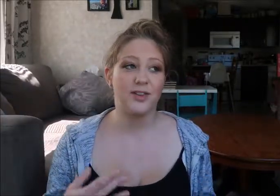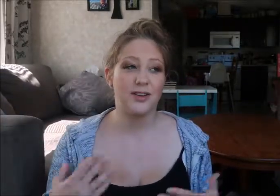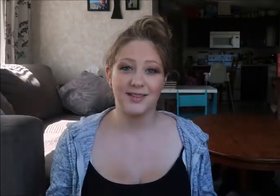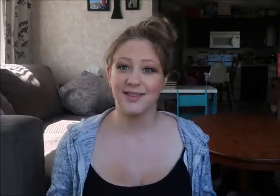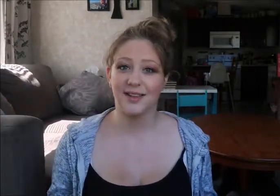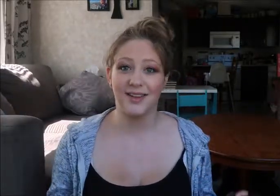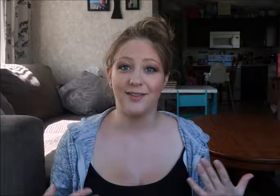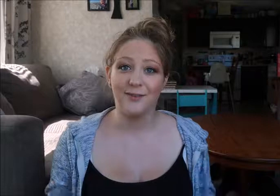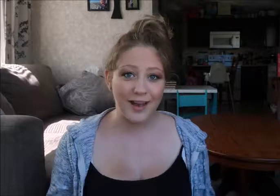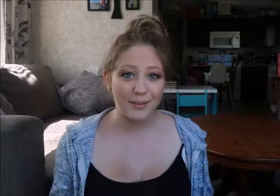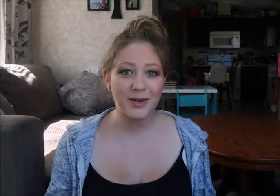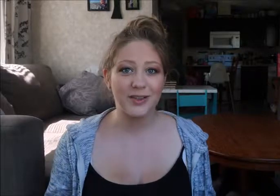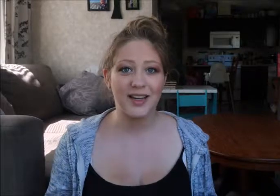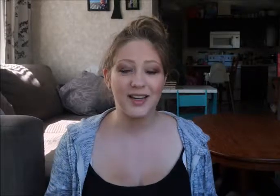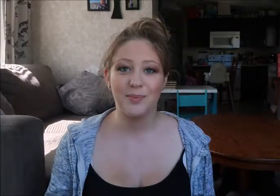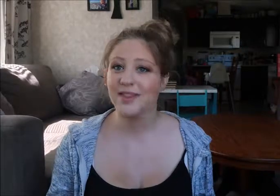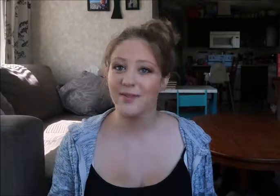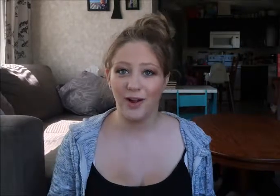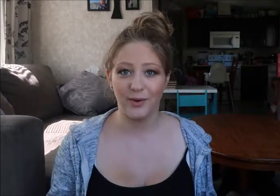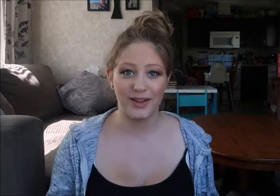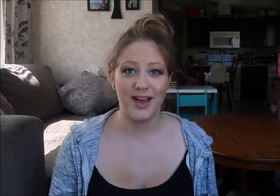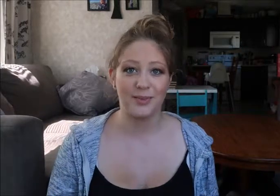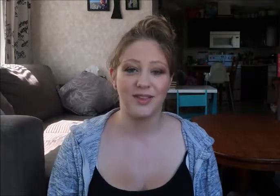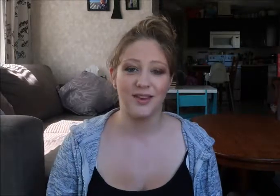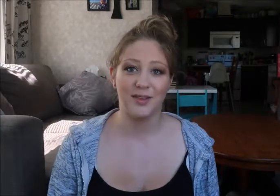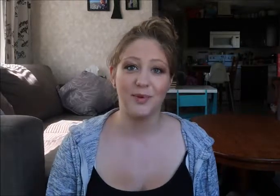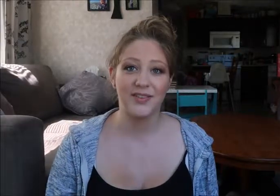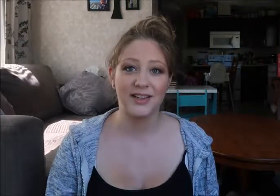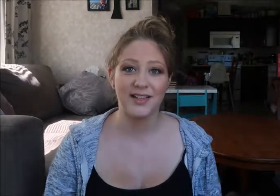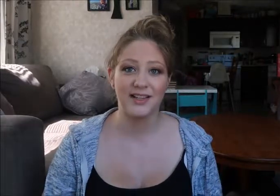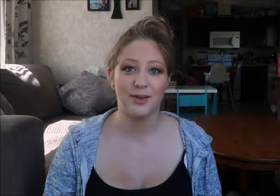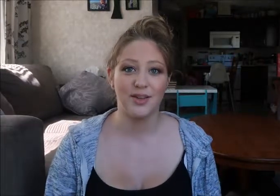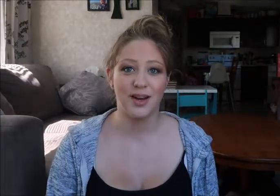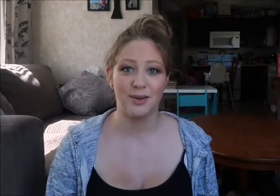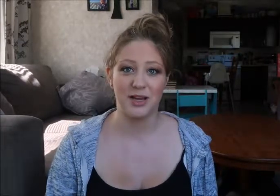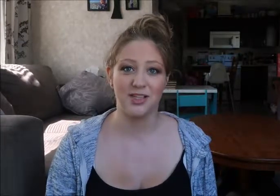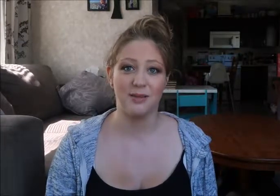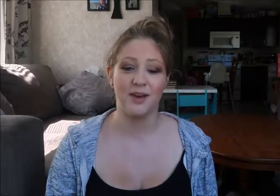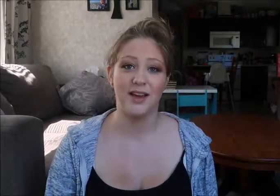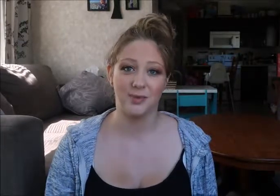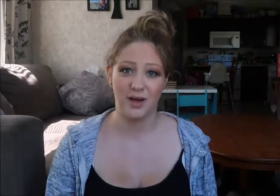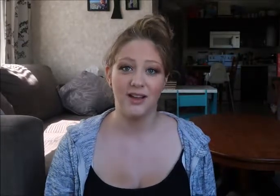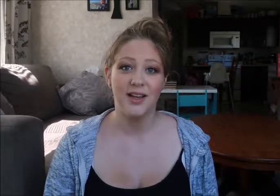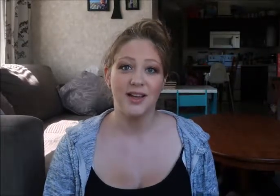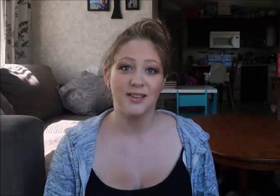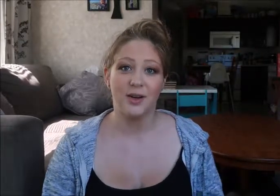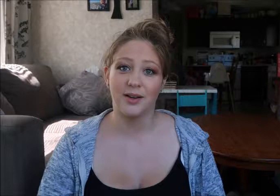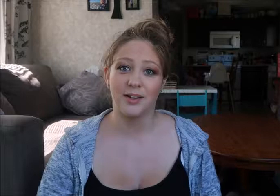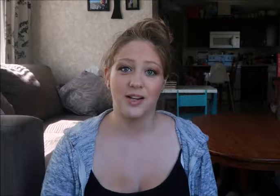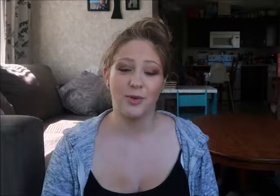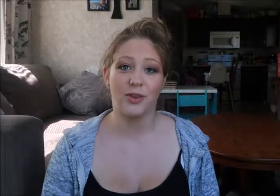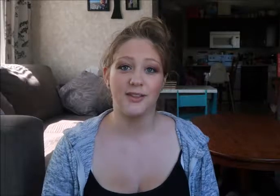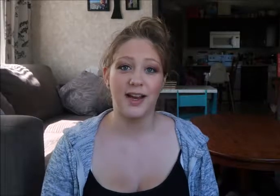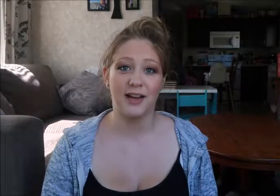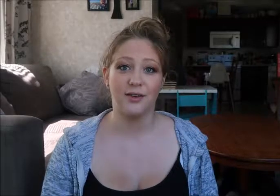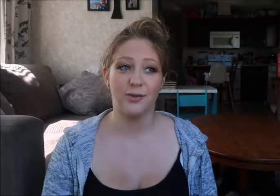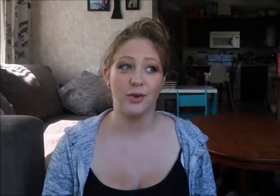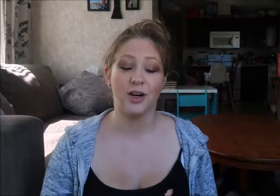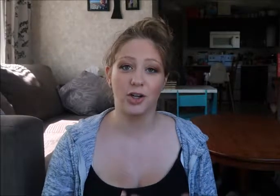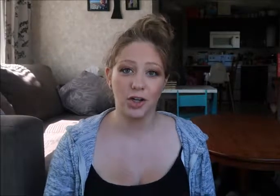they're necessarily family related, but they follow in line with all the previous signs, so I thought I would mention them as well. So I'm going to talk about the sign for